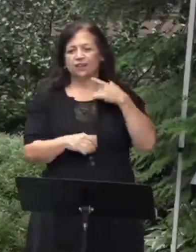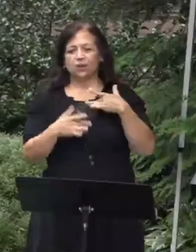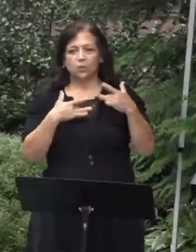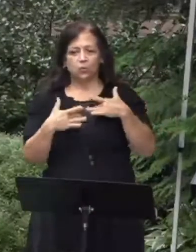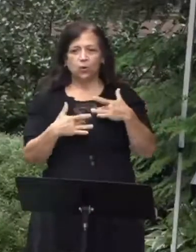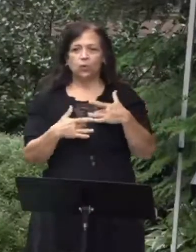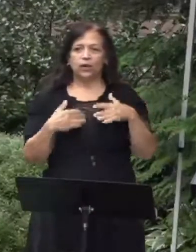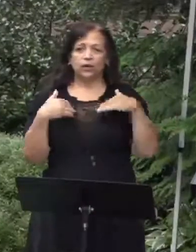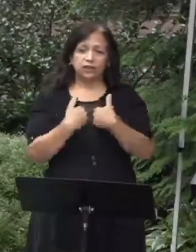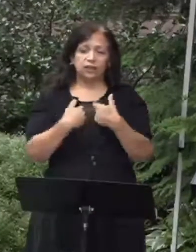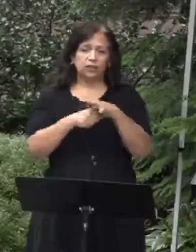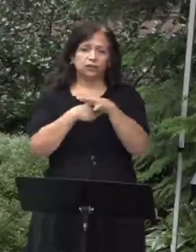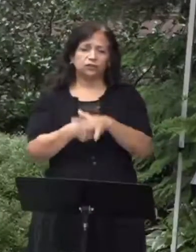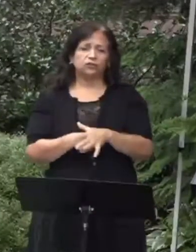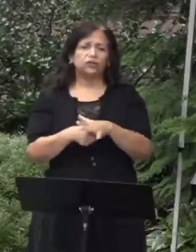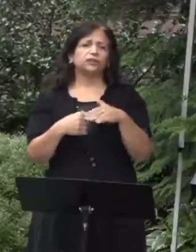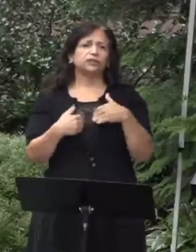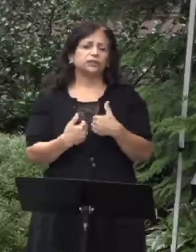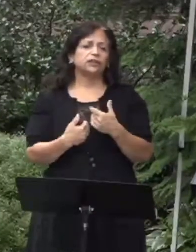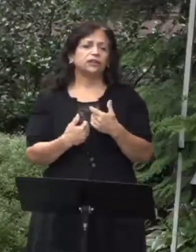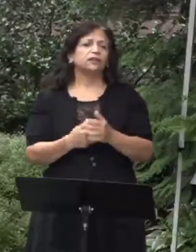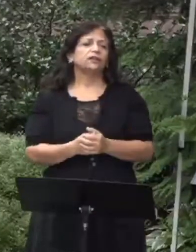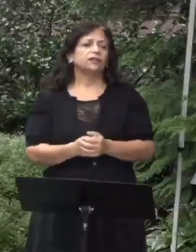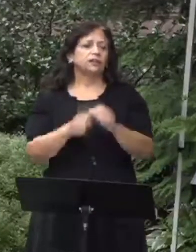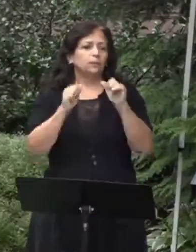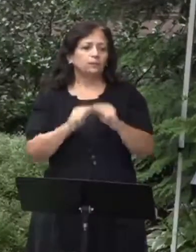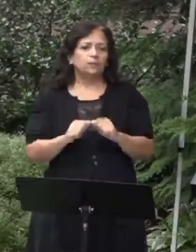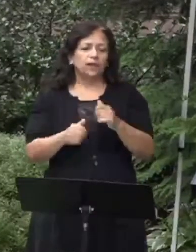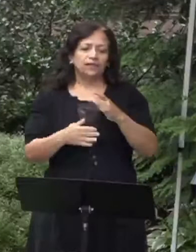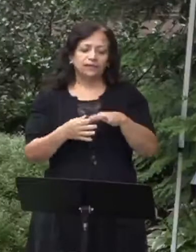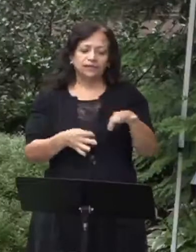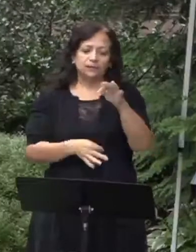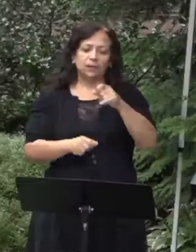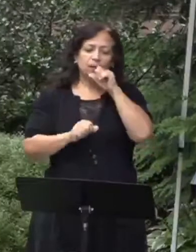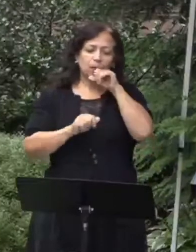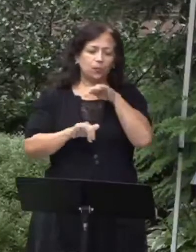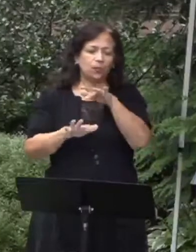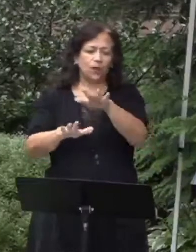and stressed. May the breath of the Spirit fill